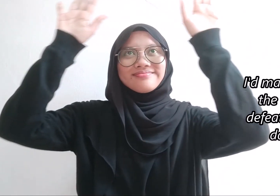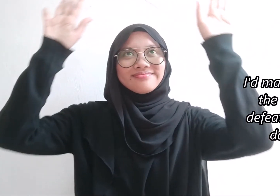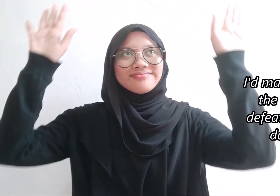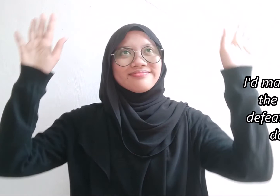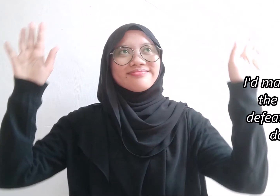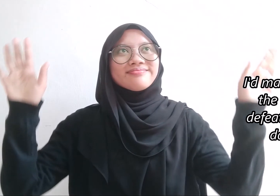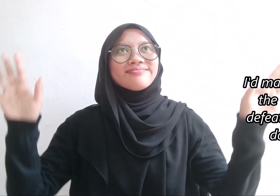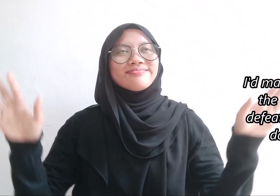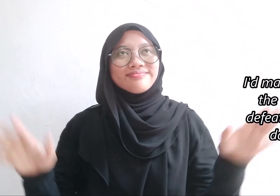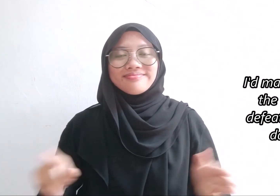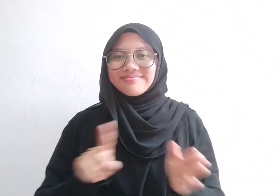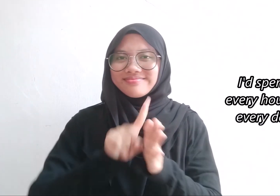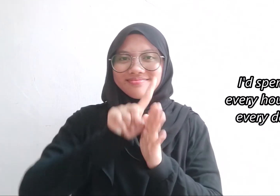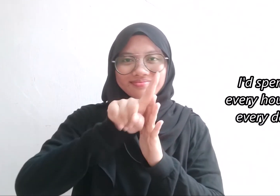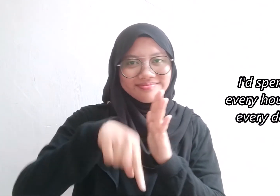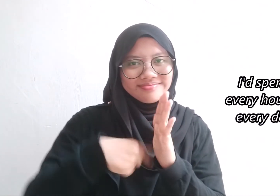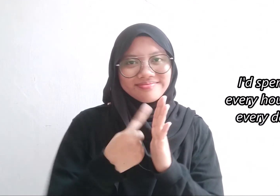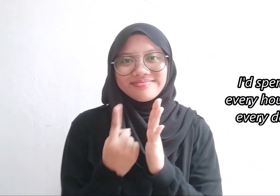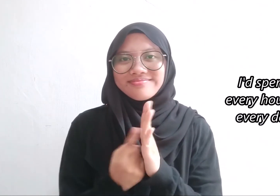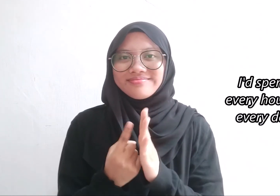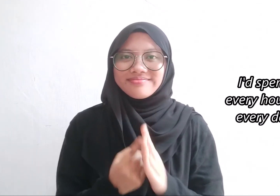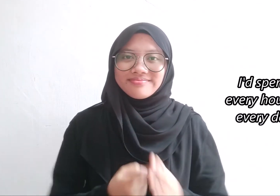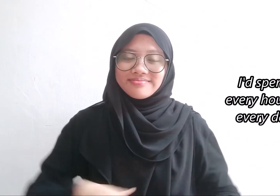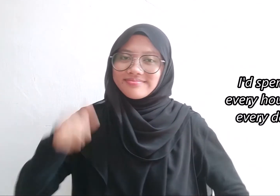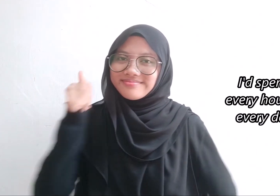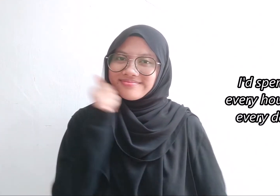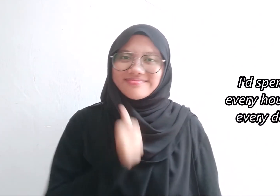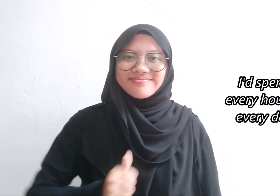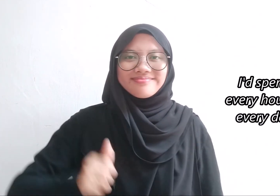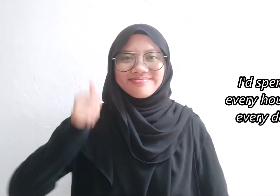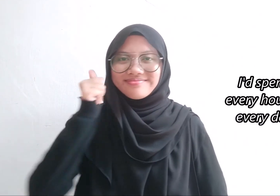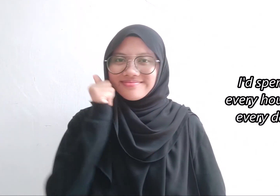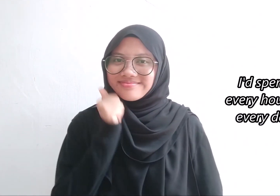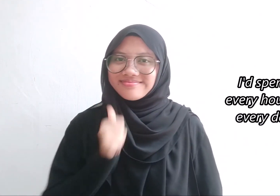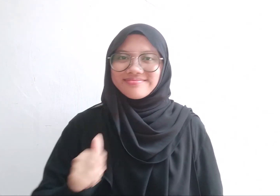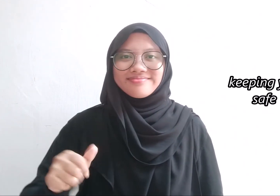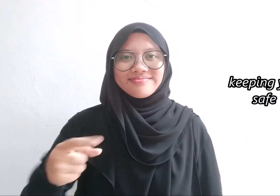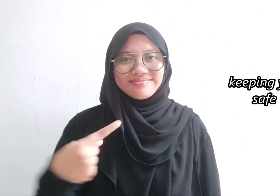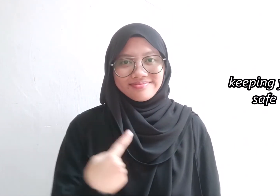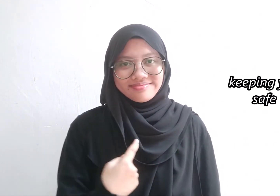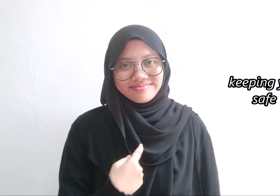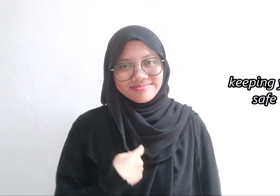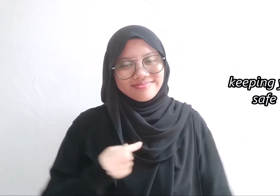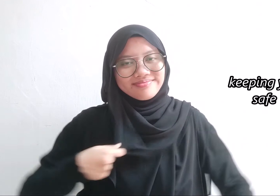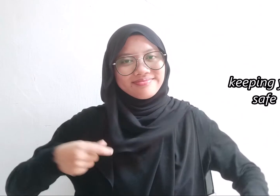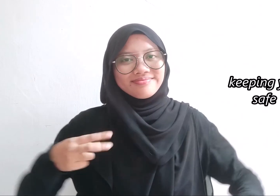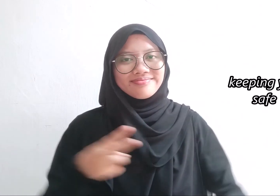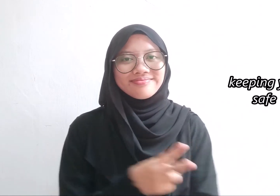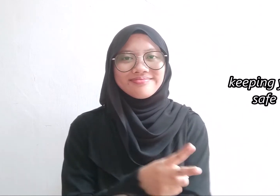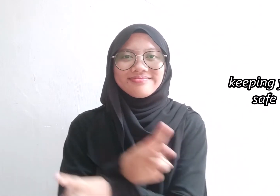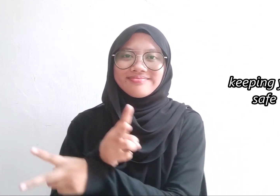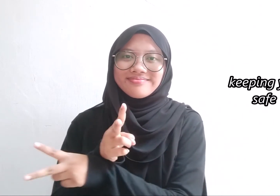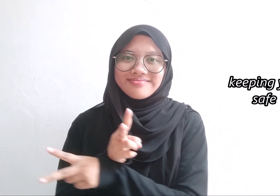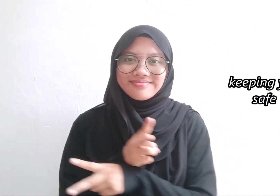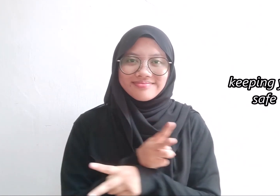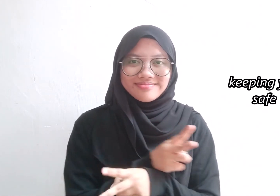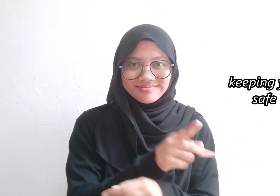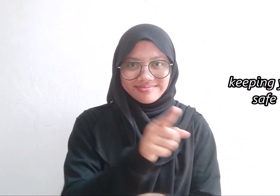the dark I'd spend every hour of every day Keeping you safe